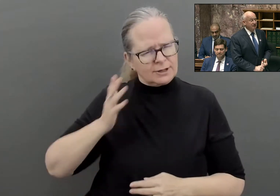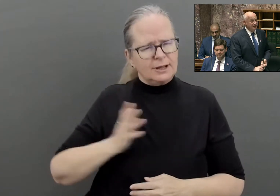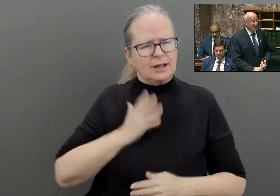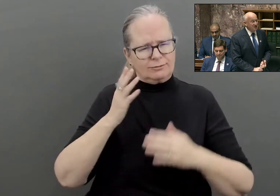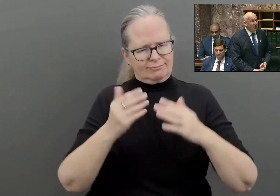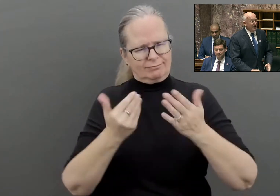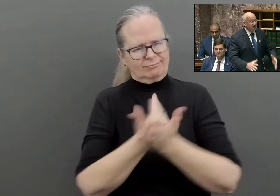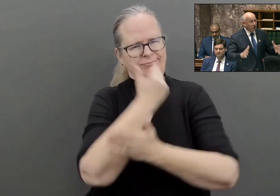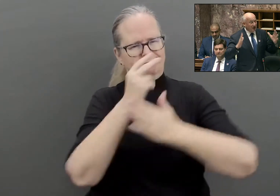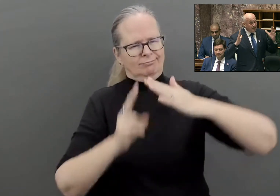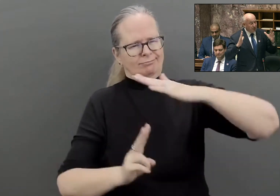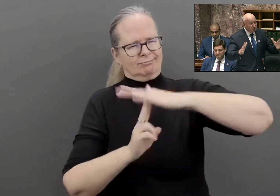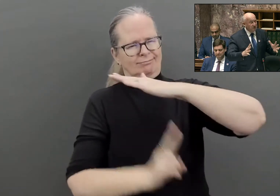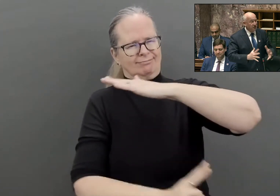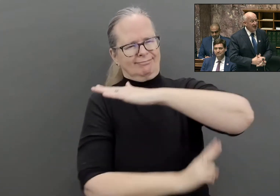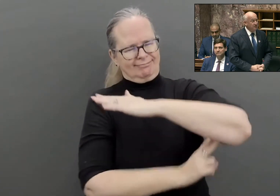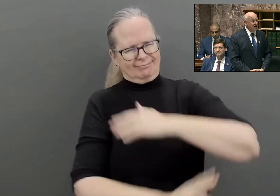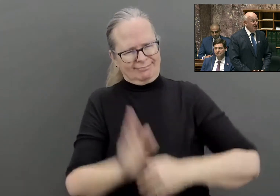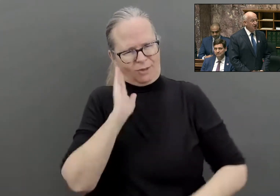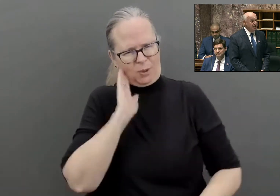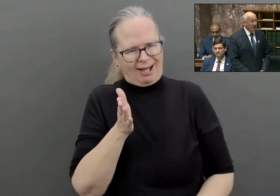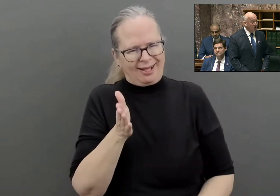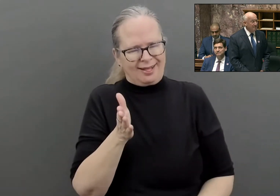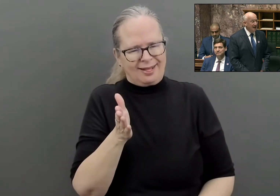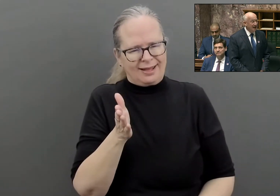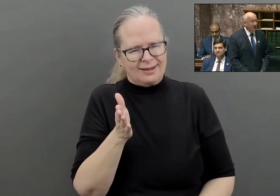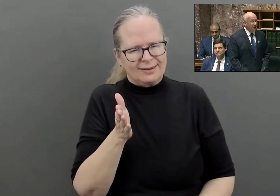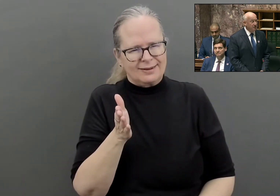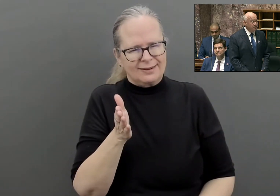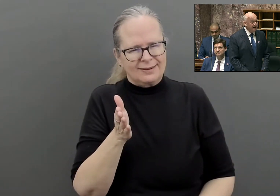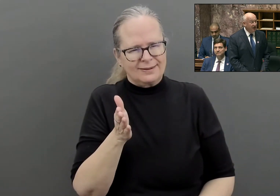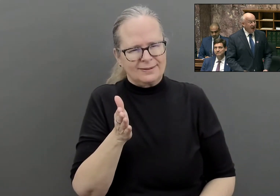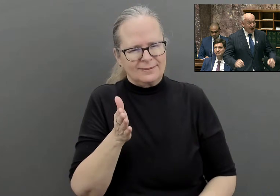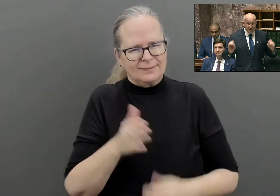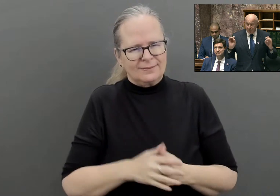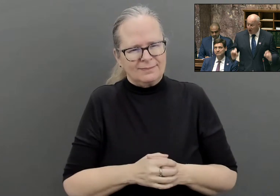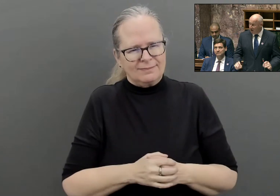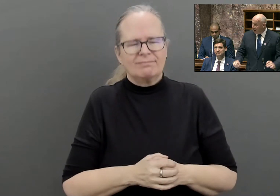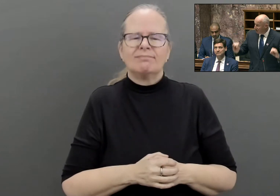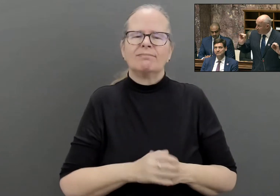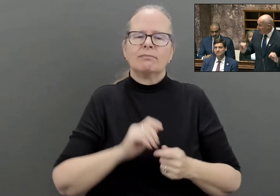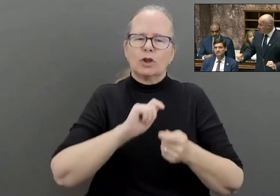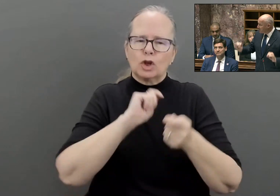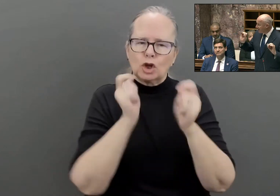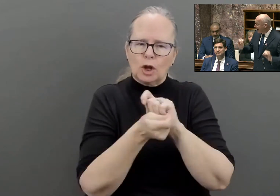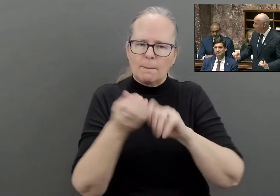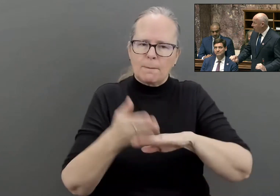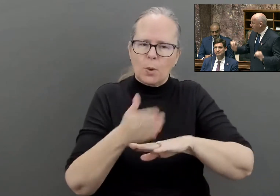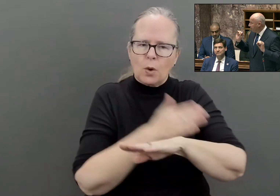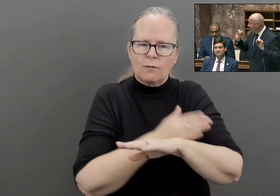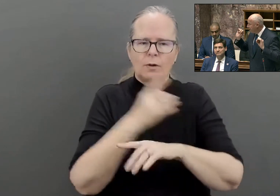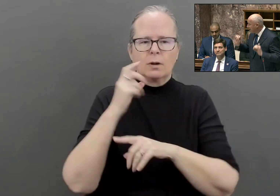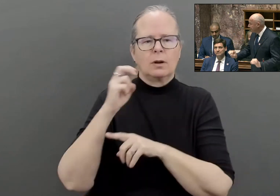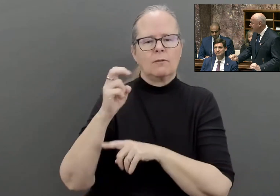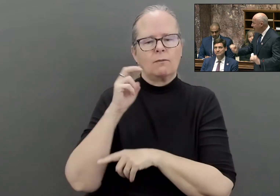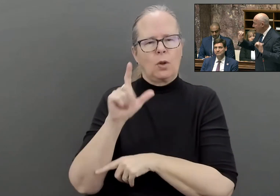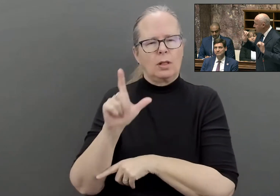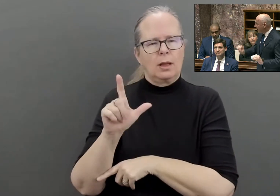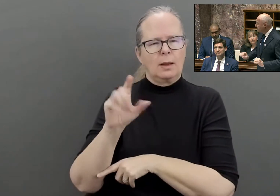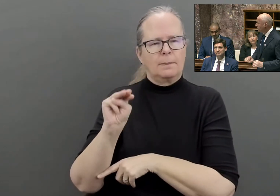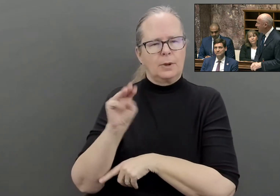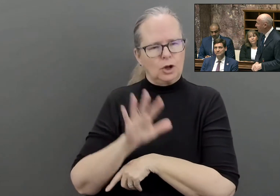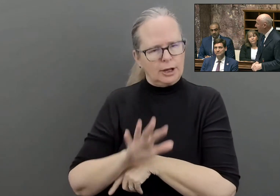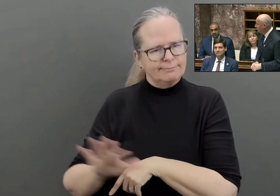going to improve transportation in the Lower Mainland, Honourable Speaker, and is part of the largest capital investment